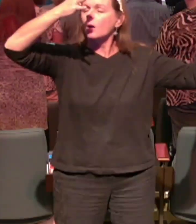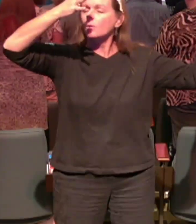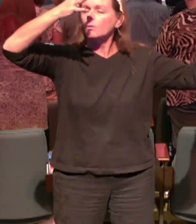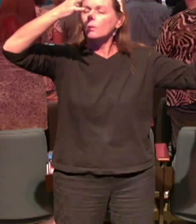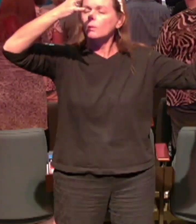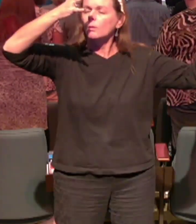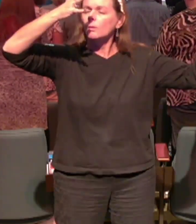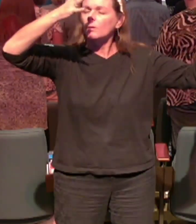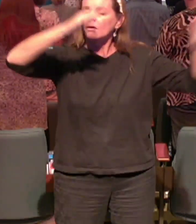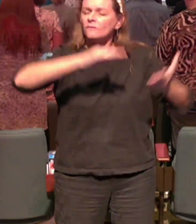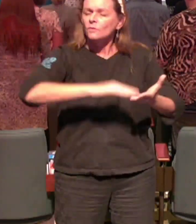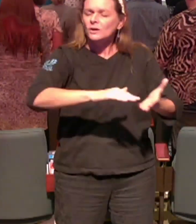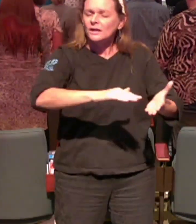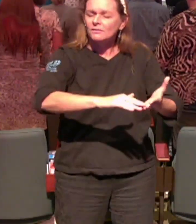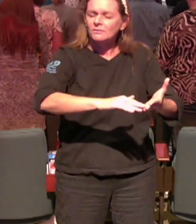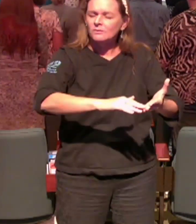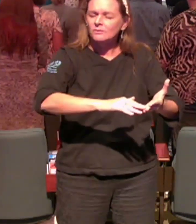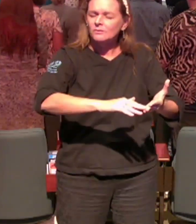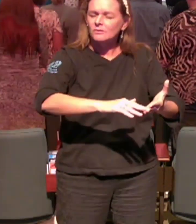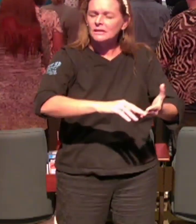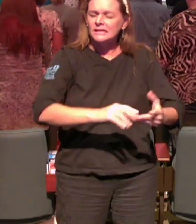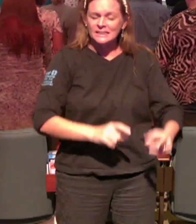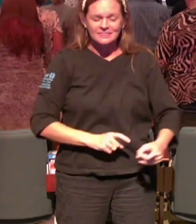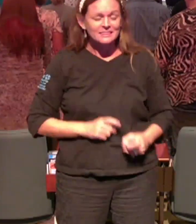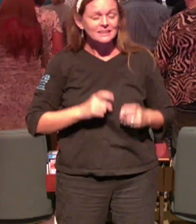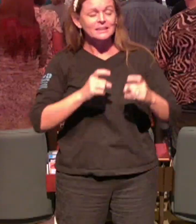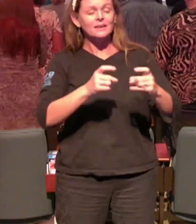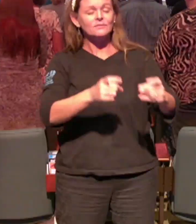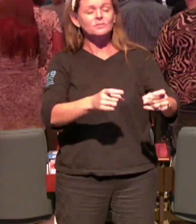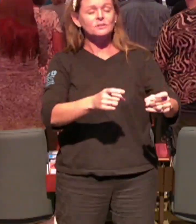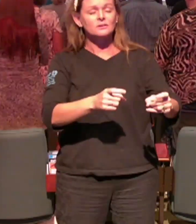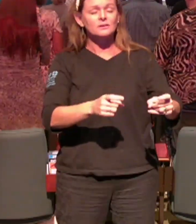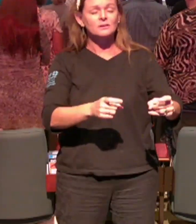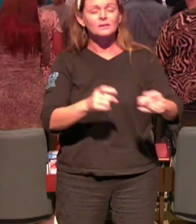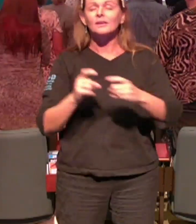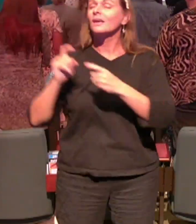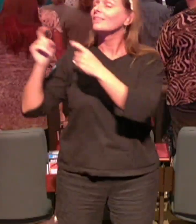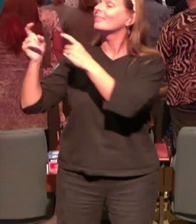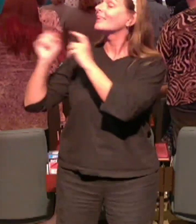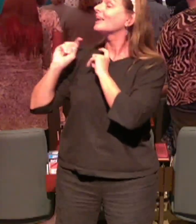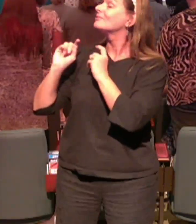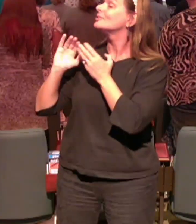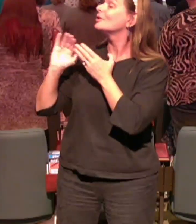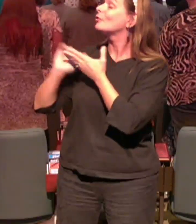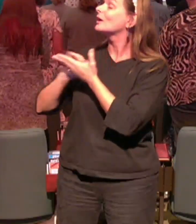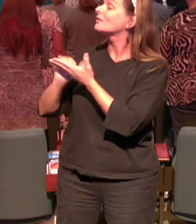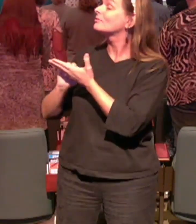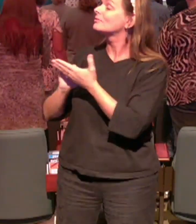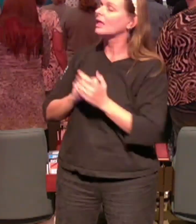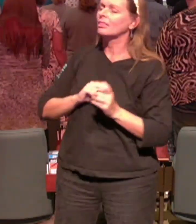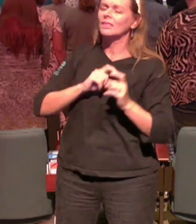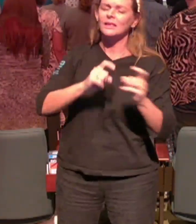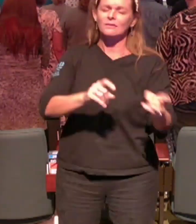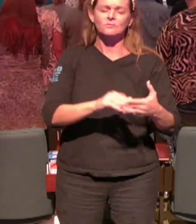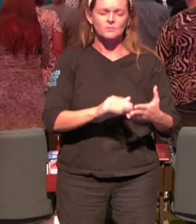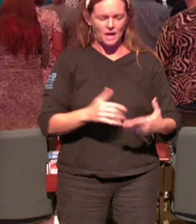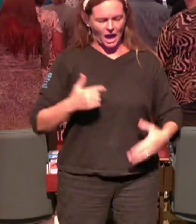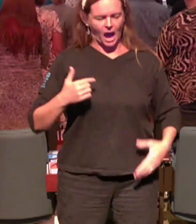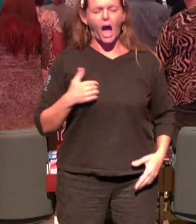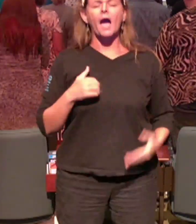their offense. You're gonna give the gift of forgiveness, and you're gonna release them right now. Just say, I forgive, and then say that person's name. I